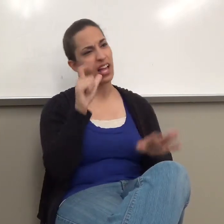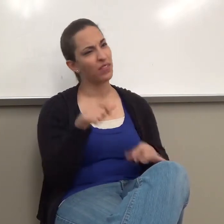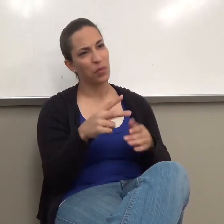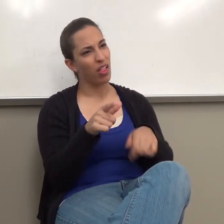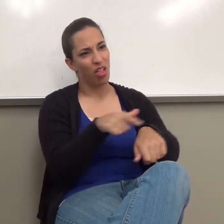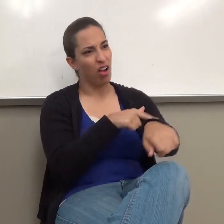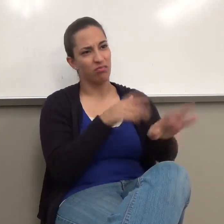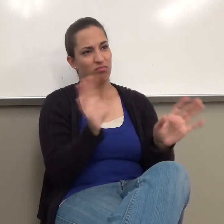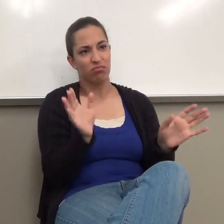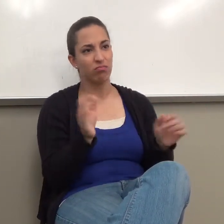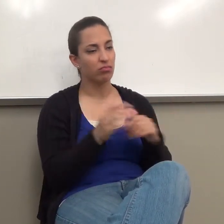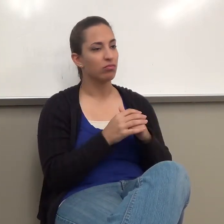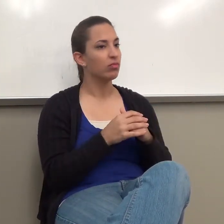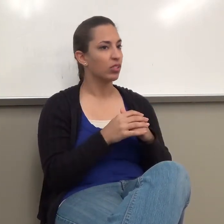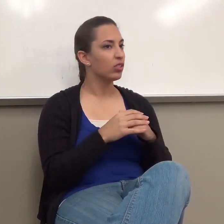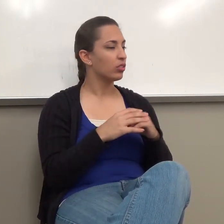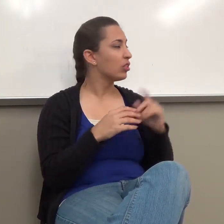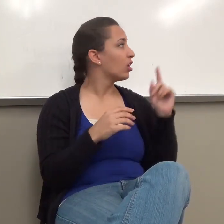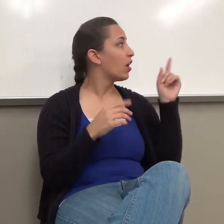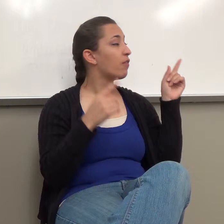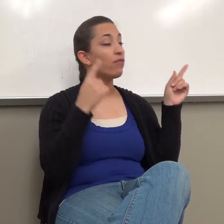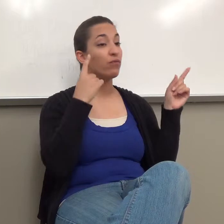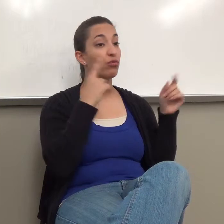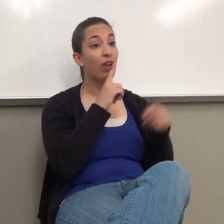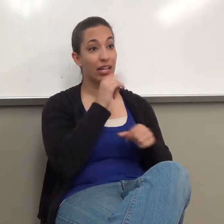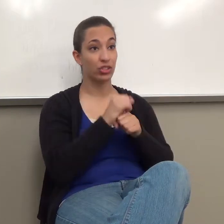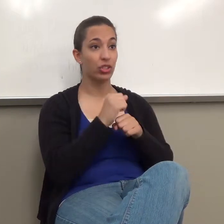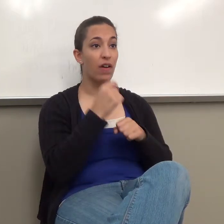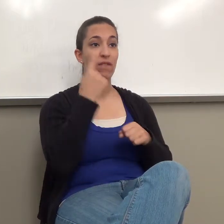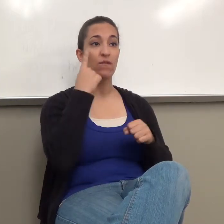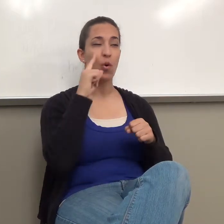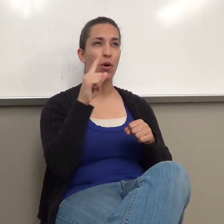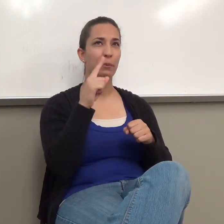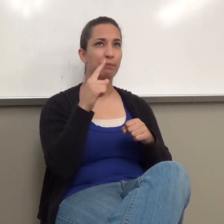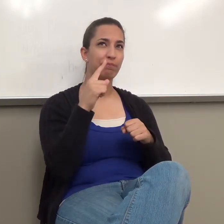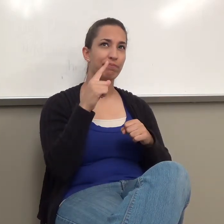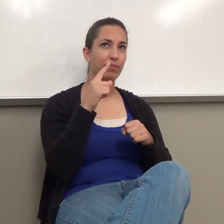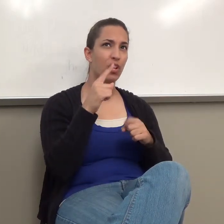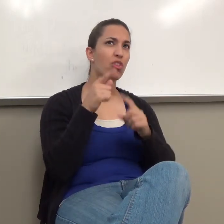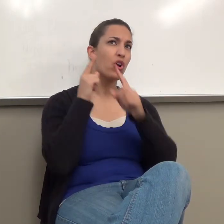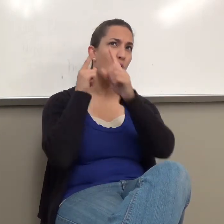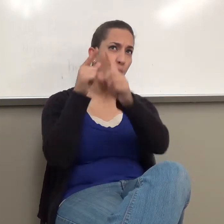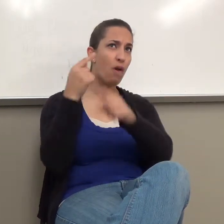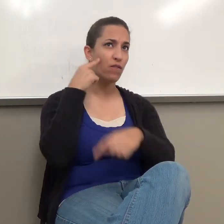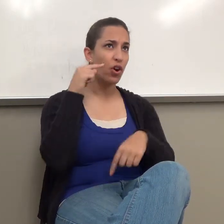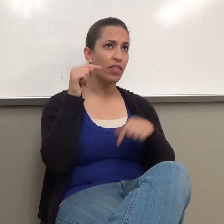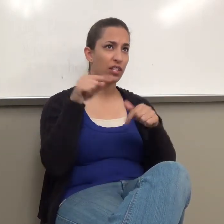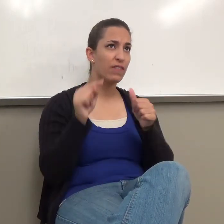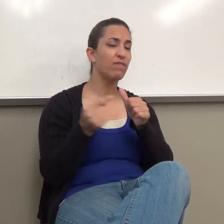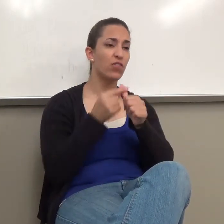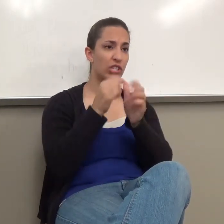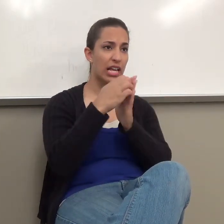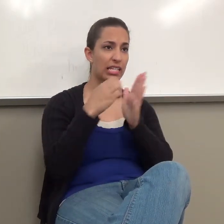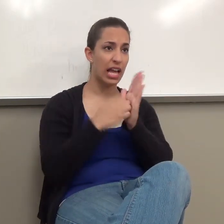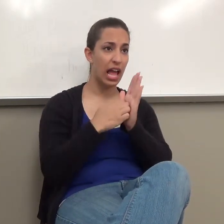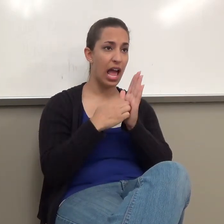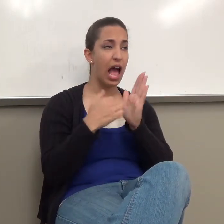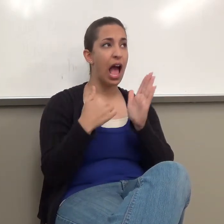In fact, for the purposes of this first essay, I would accept your thesis